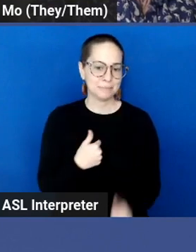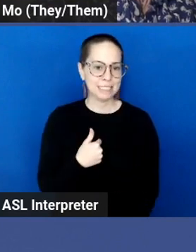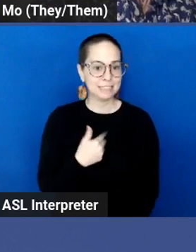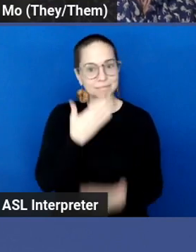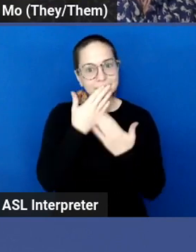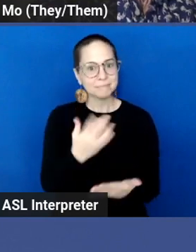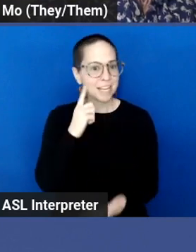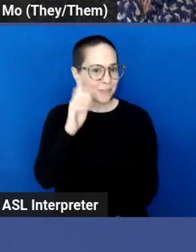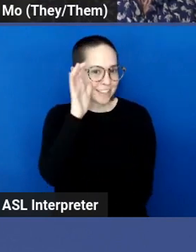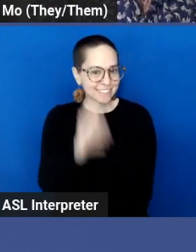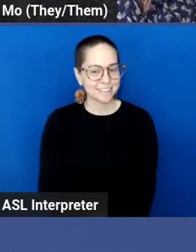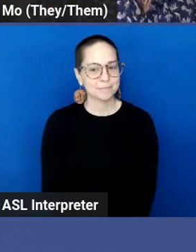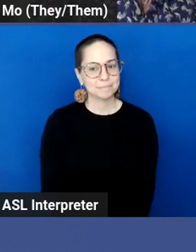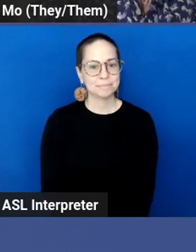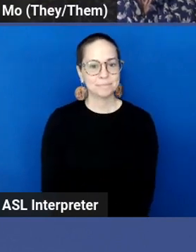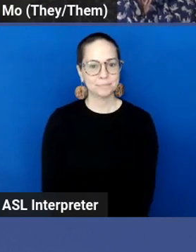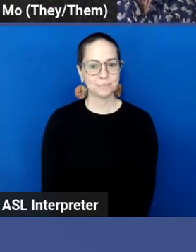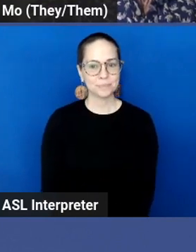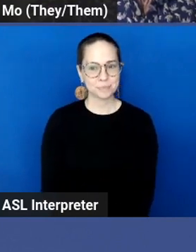you for listening.